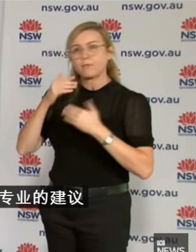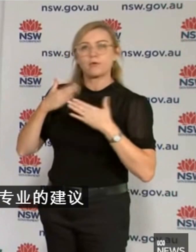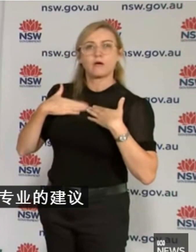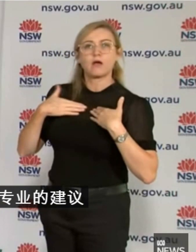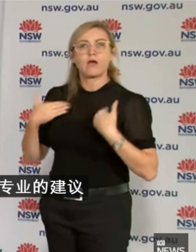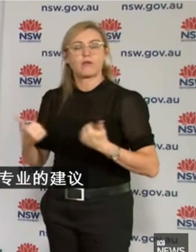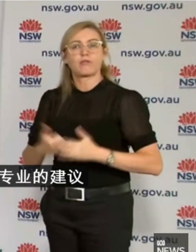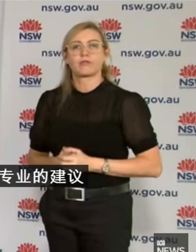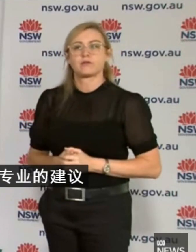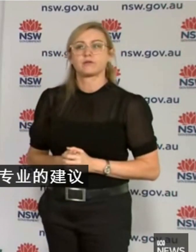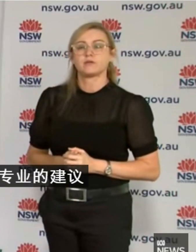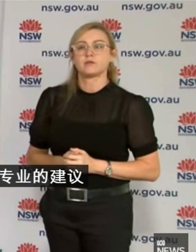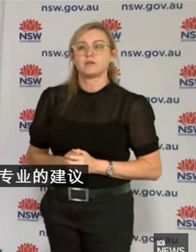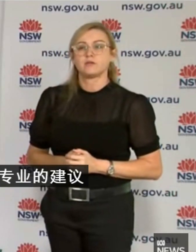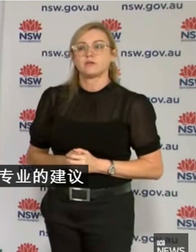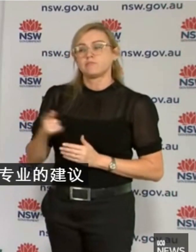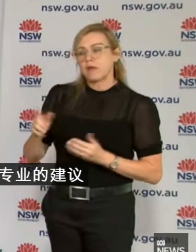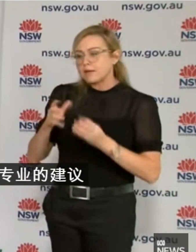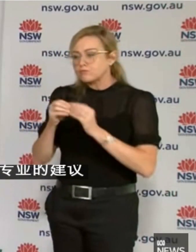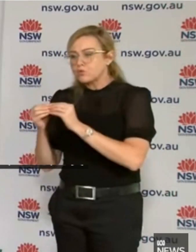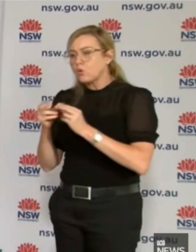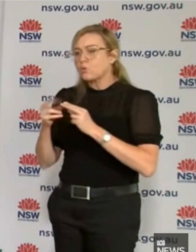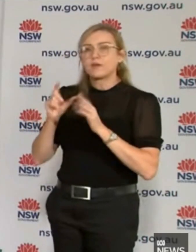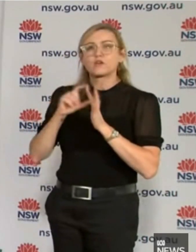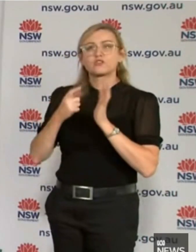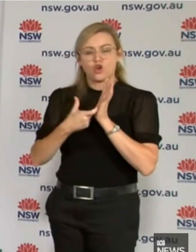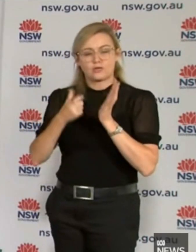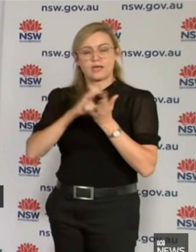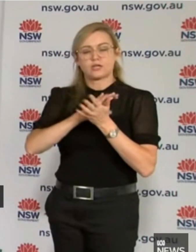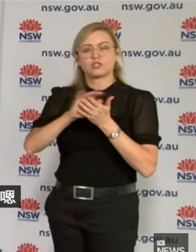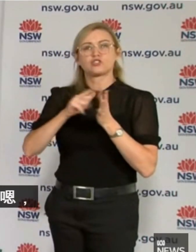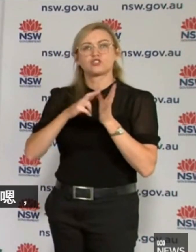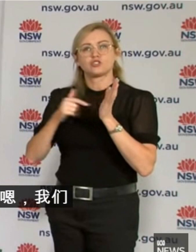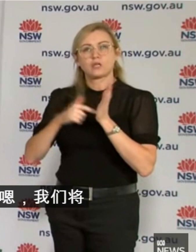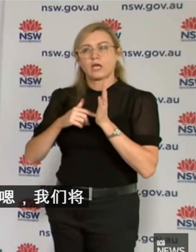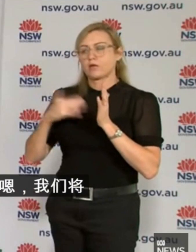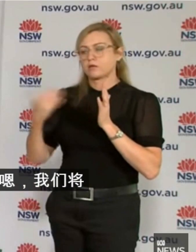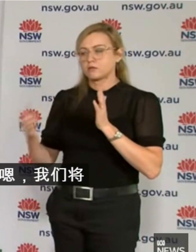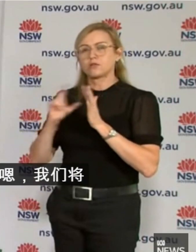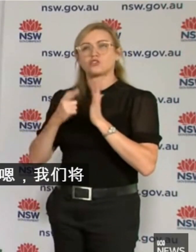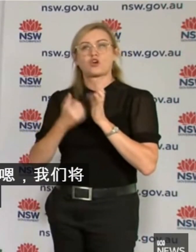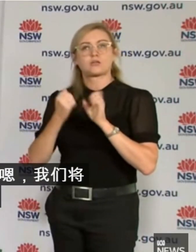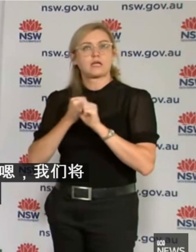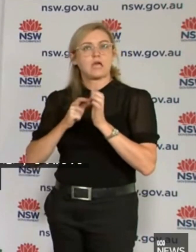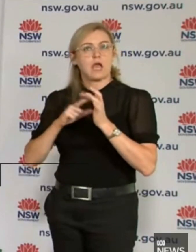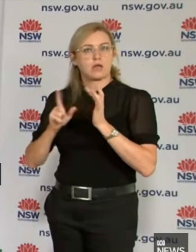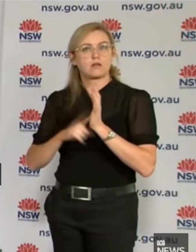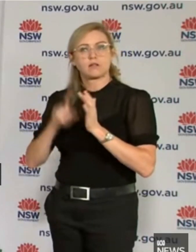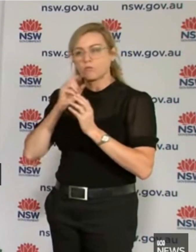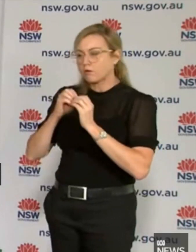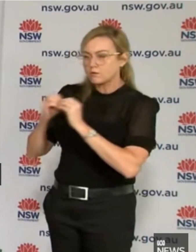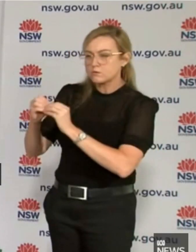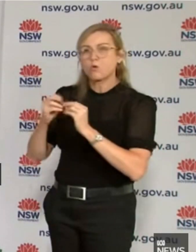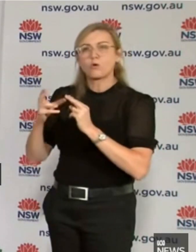our public health physicians, Dr. Chant, Dr. Gale, their team, will work through those issues with the government and see what can be